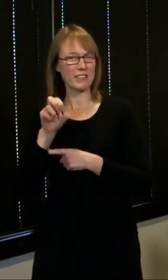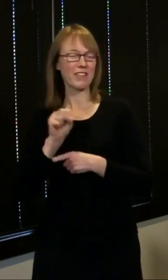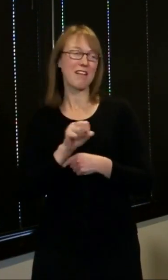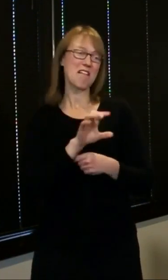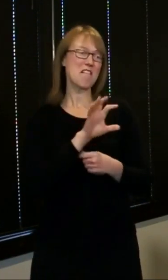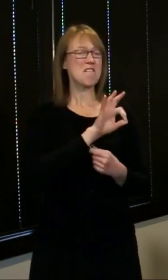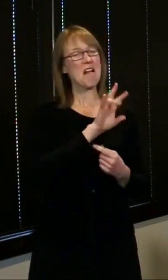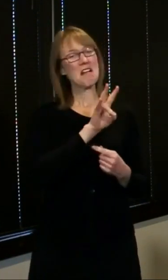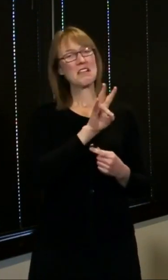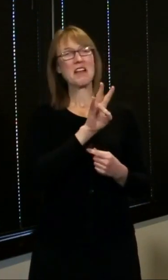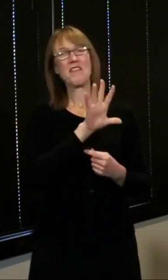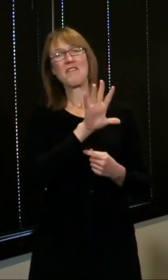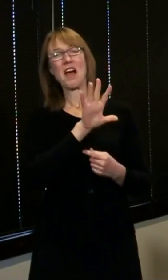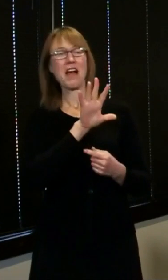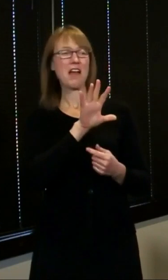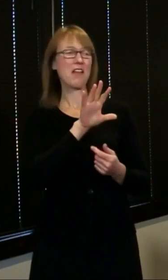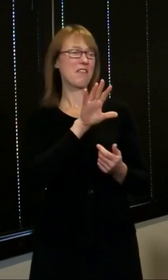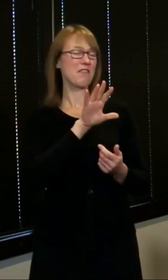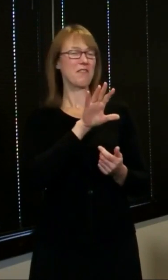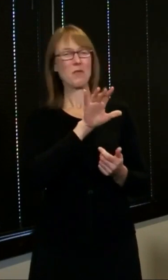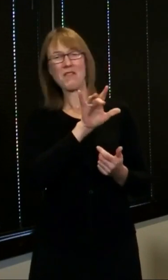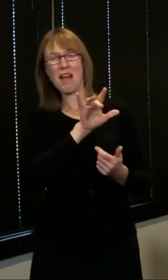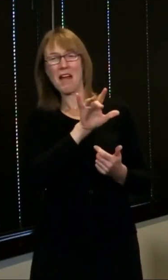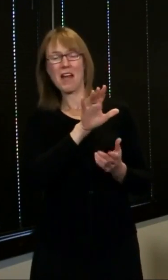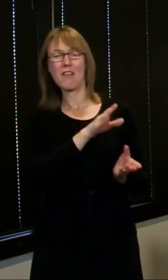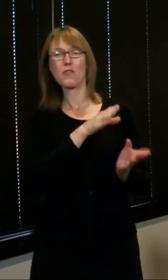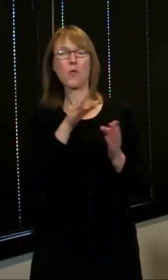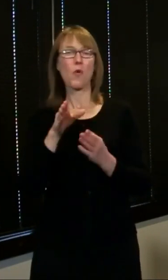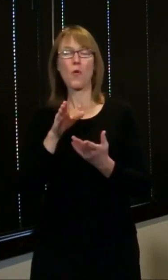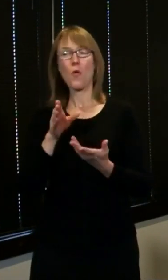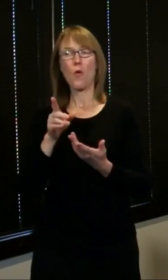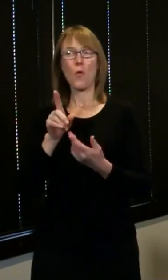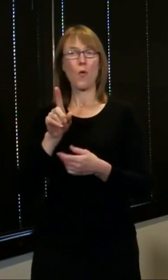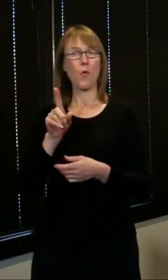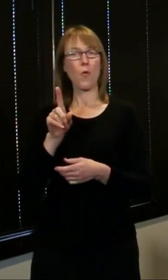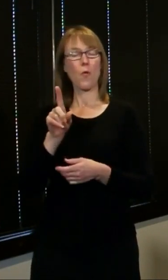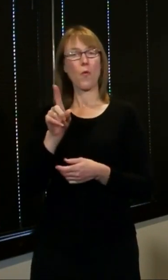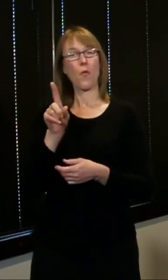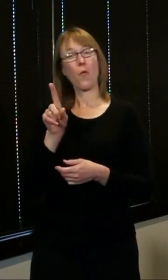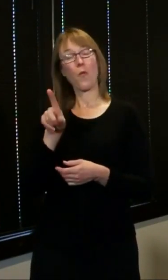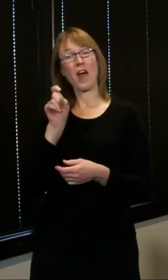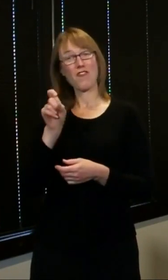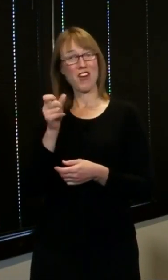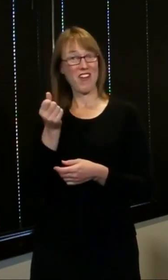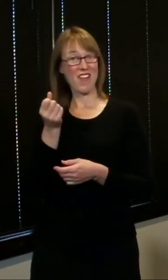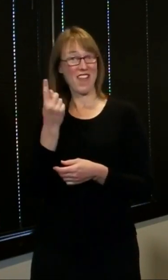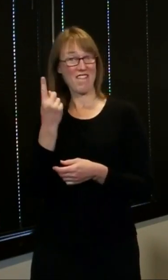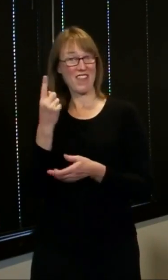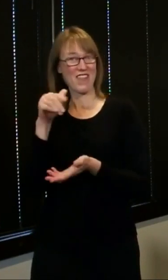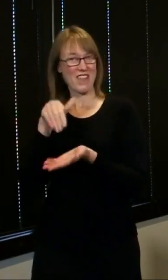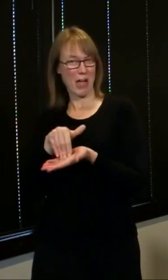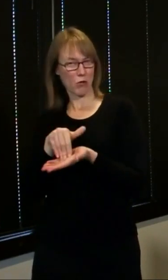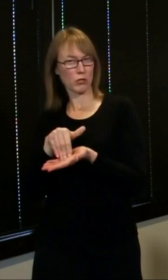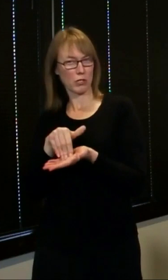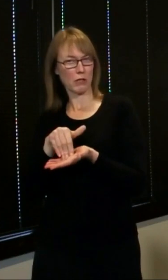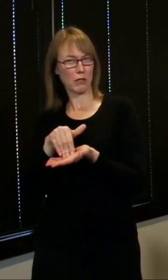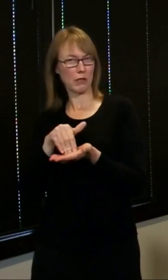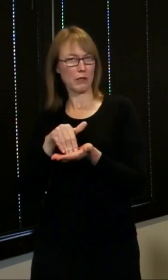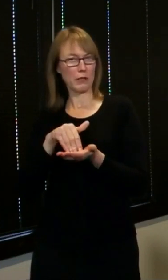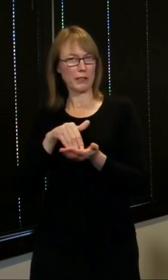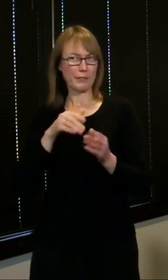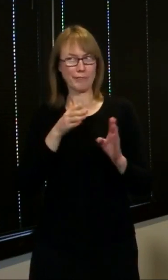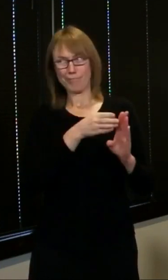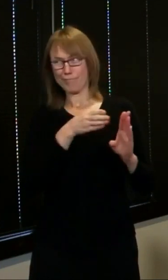97,525 up to 111,000 doses per week. So it'll look a little bit different next week when we have